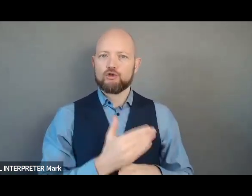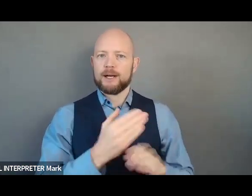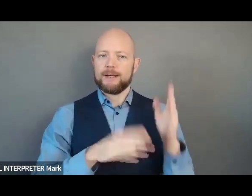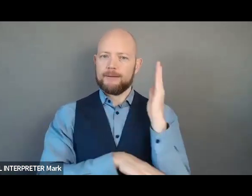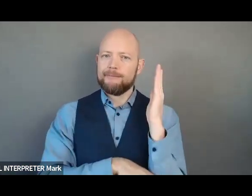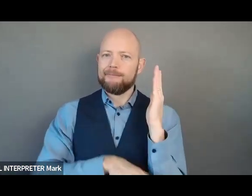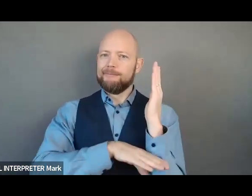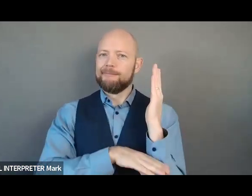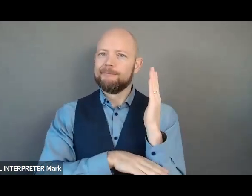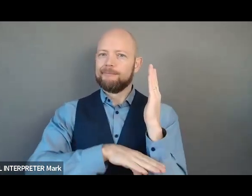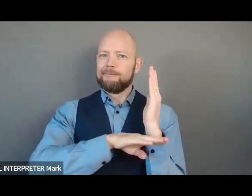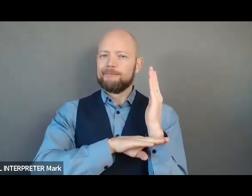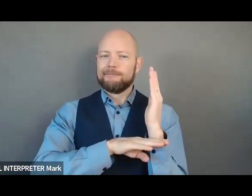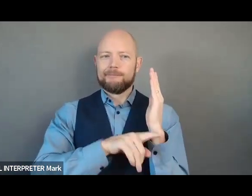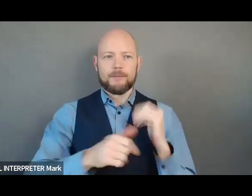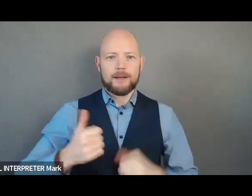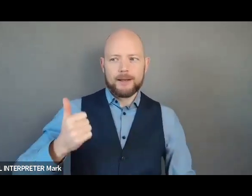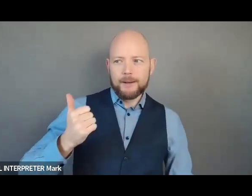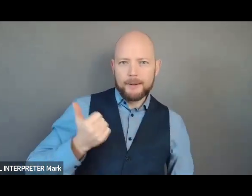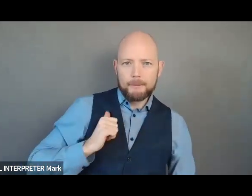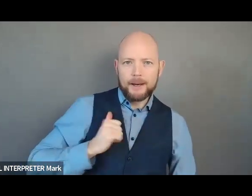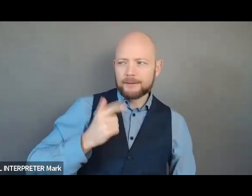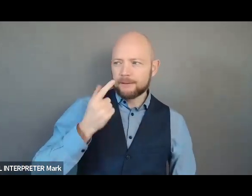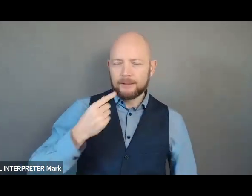So establishing expectations for flexible work,